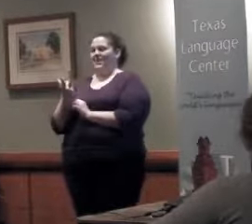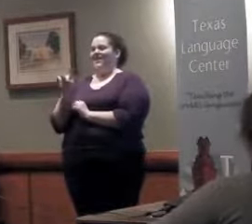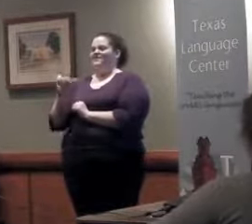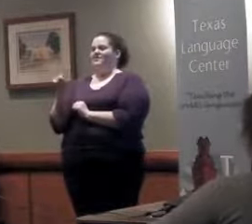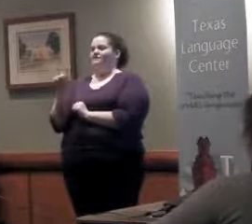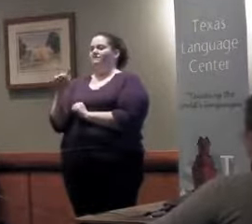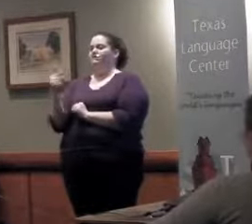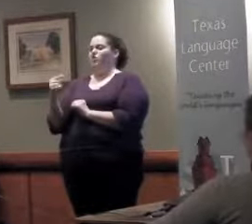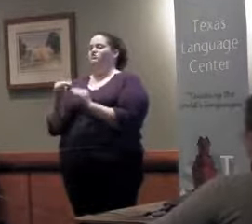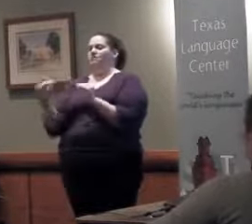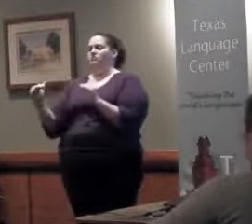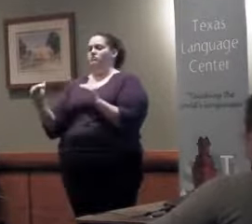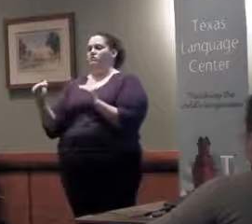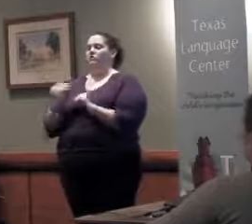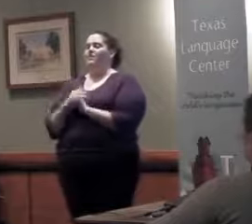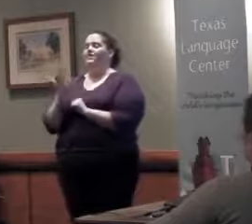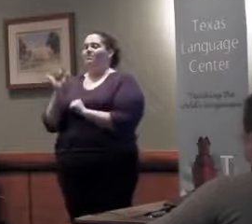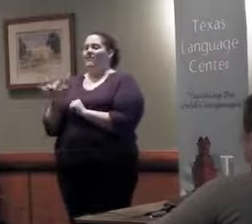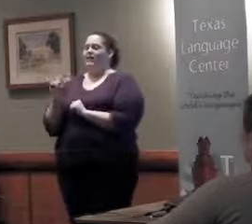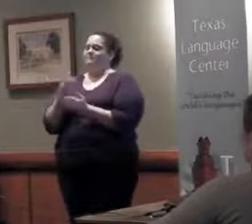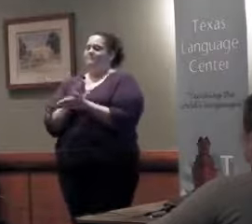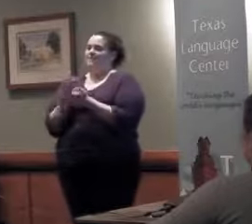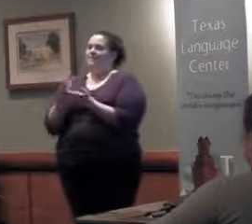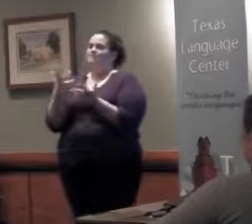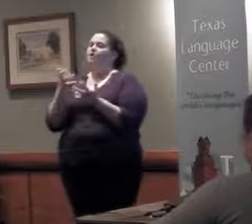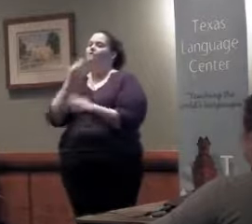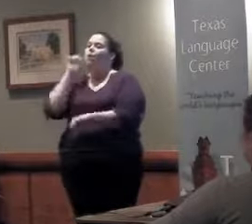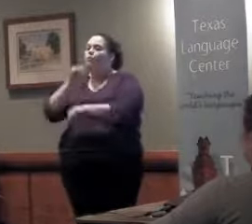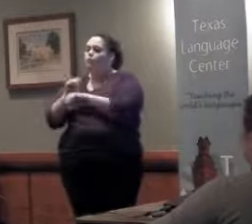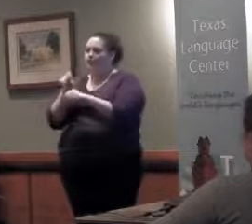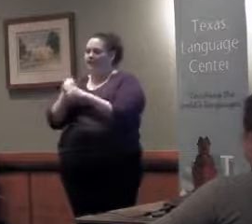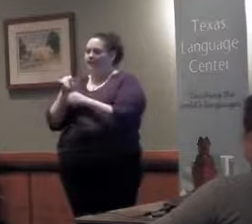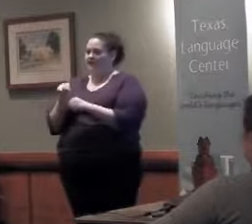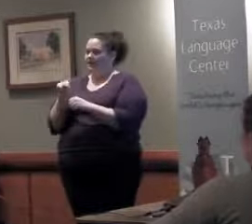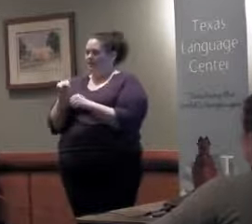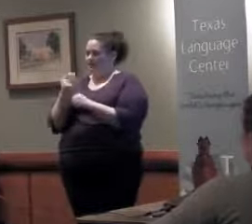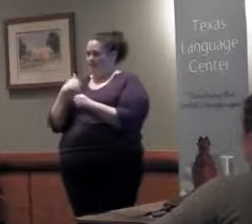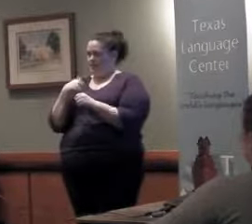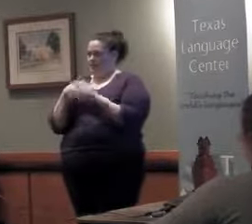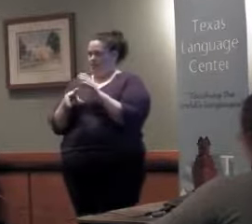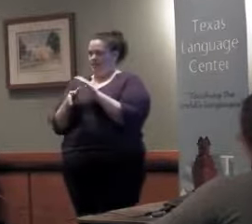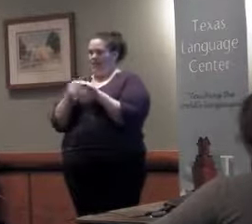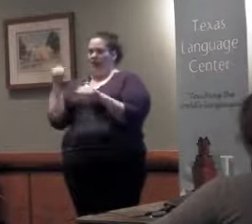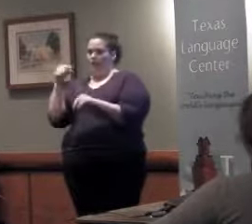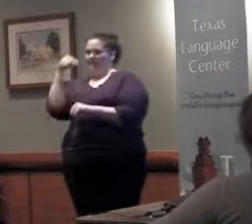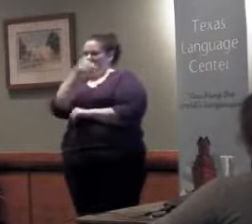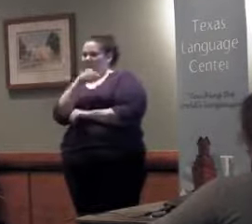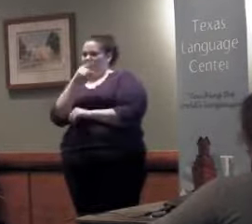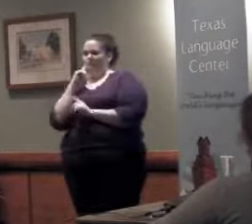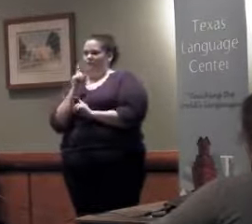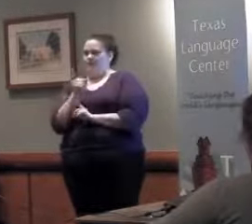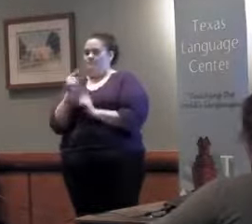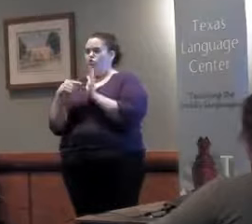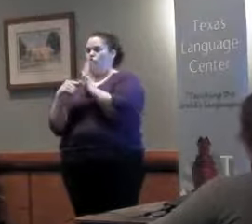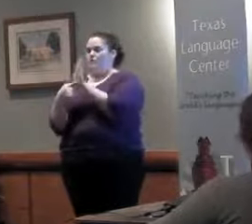level. And what's nice about that is it has a lot of homework, and I actually want to get out of this for a second so that I can show you an example